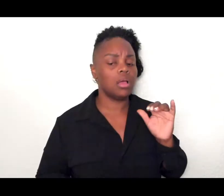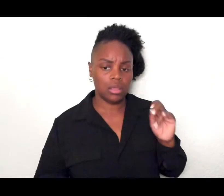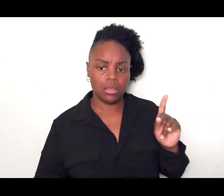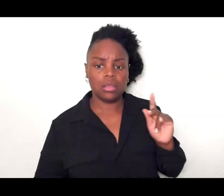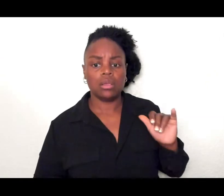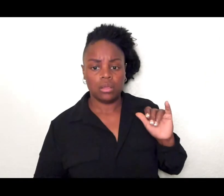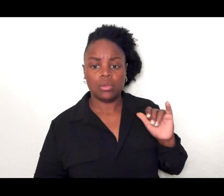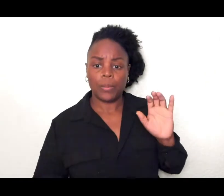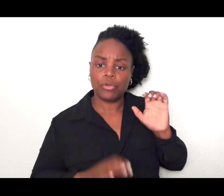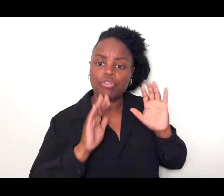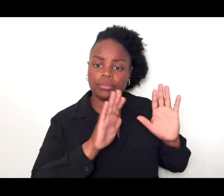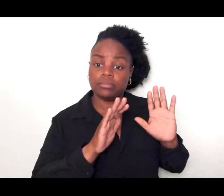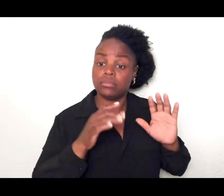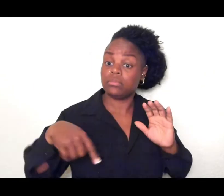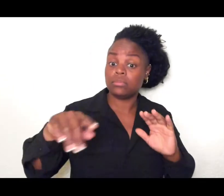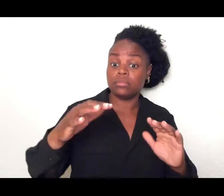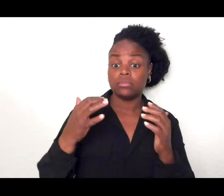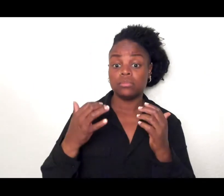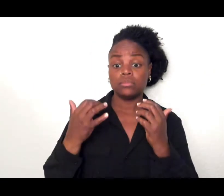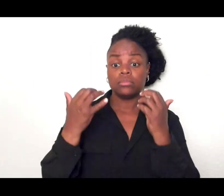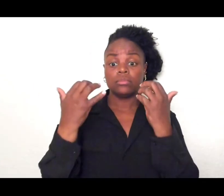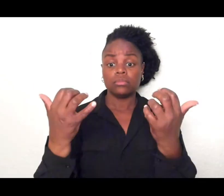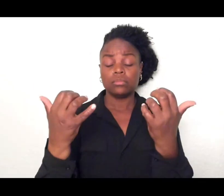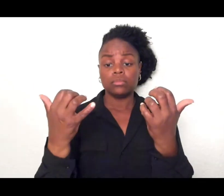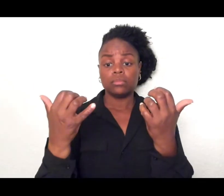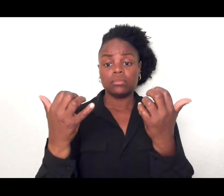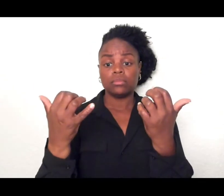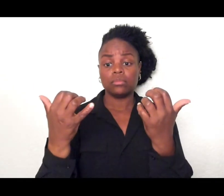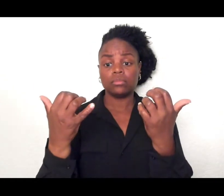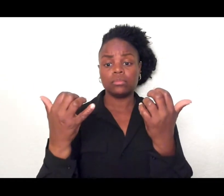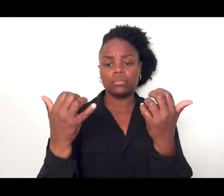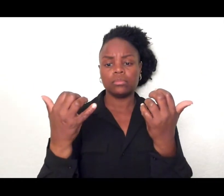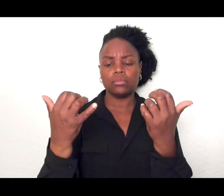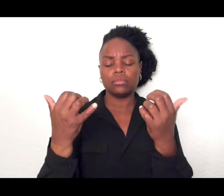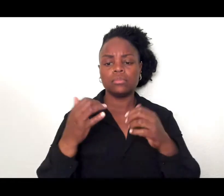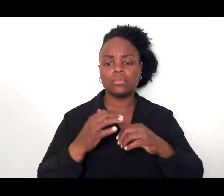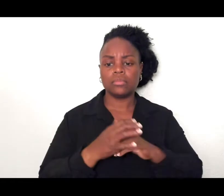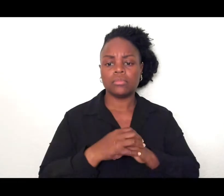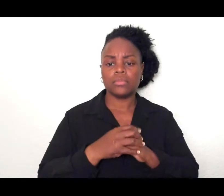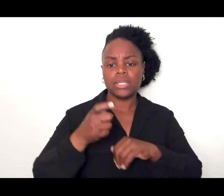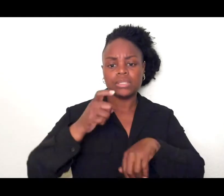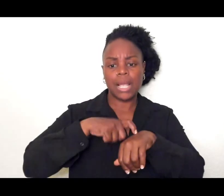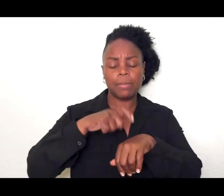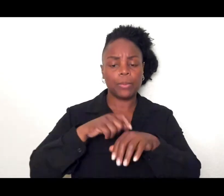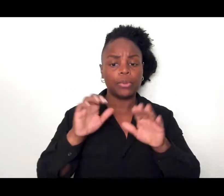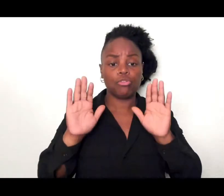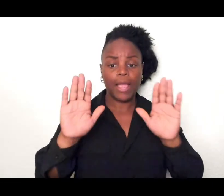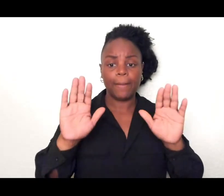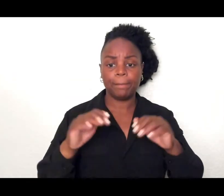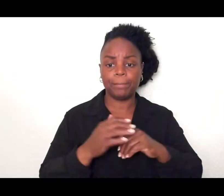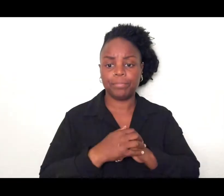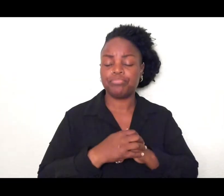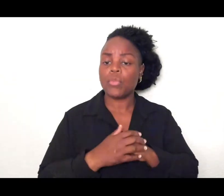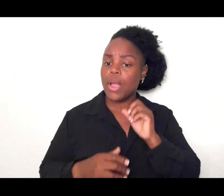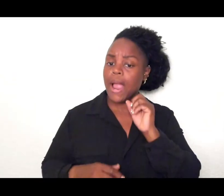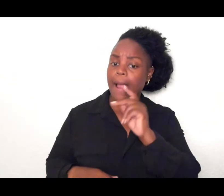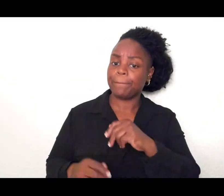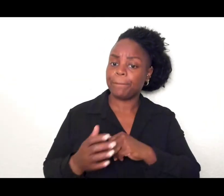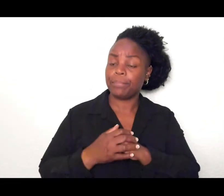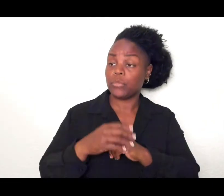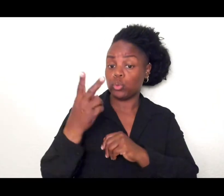Well, we started having a conversation about this performance several years ago because I knew that we